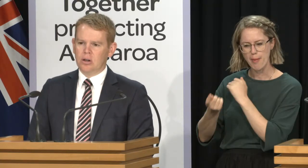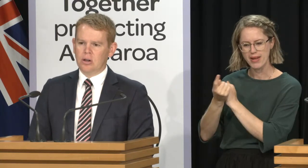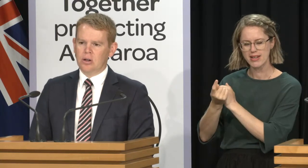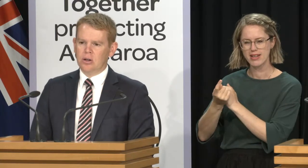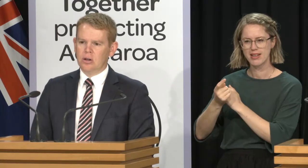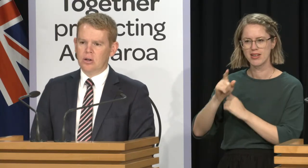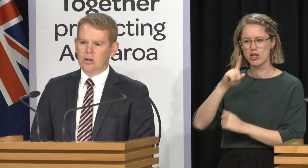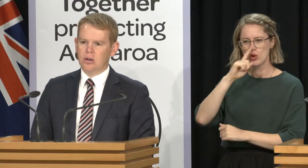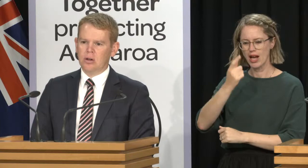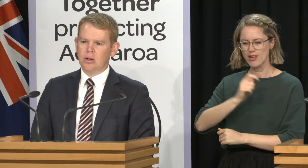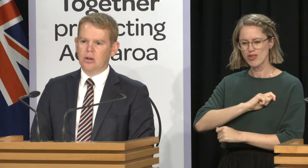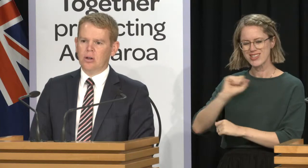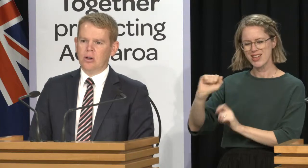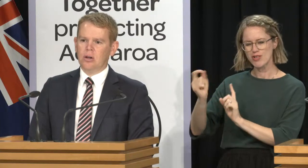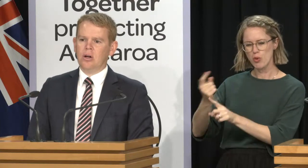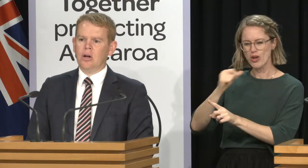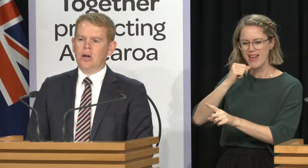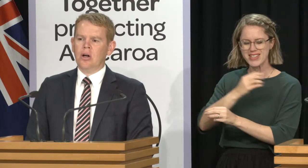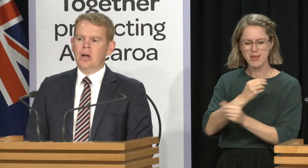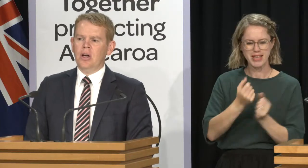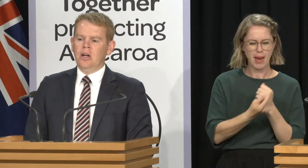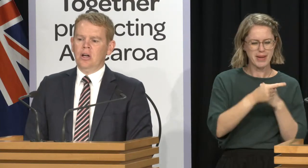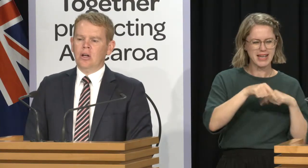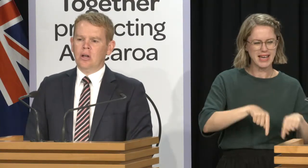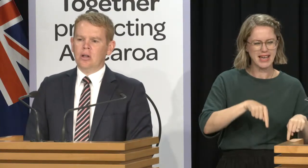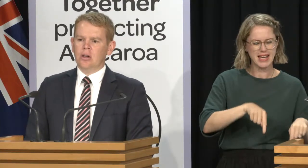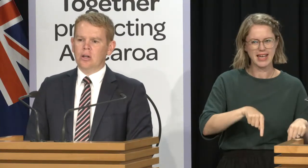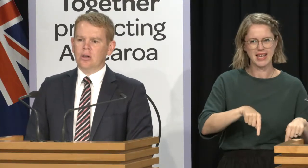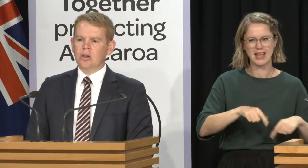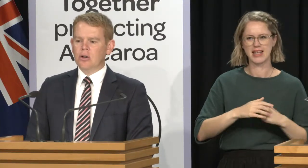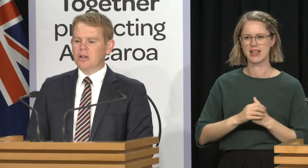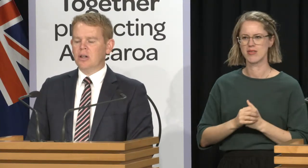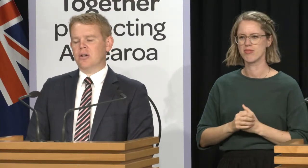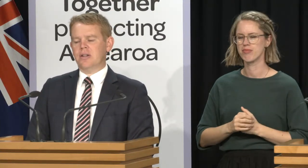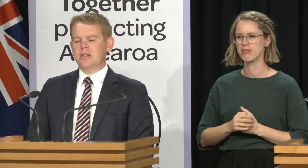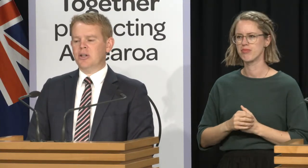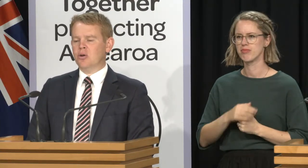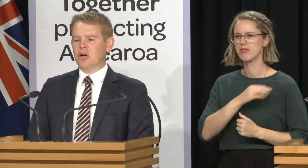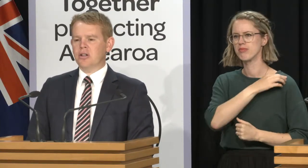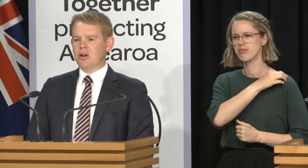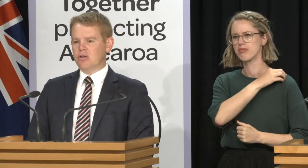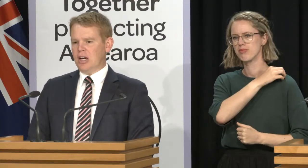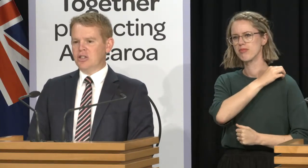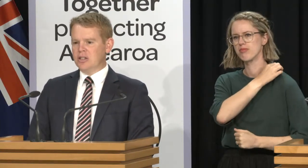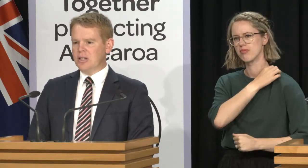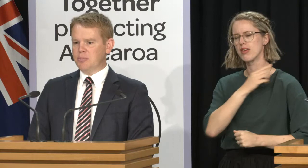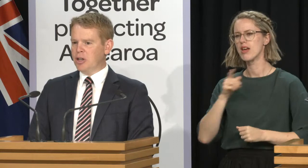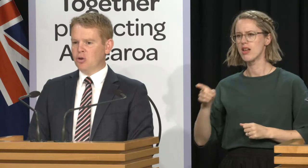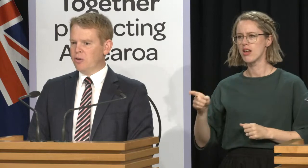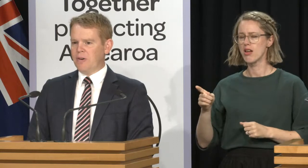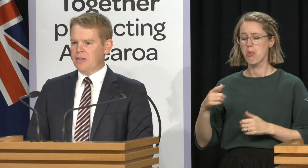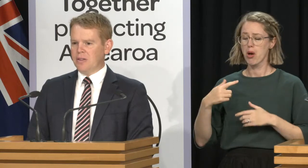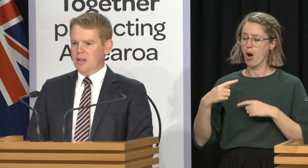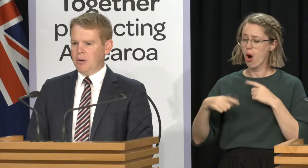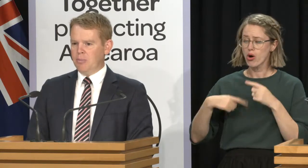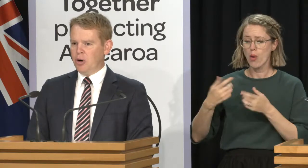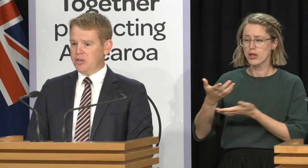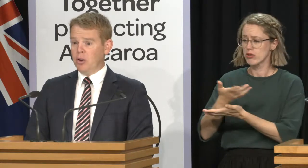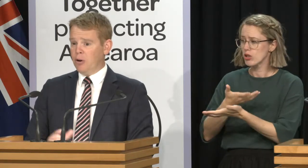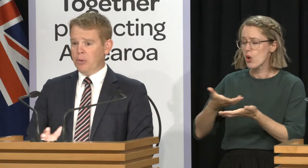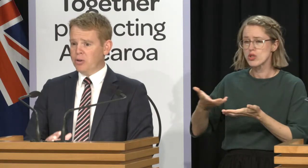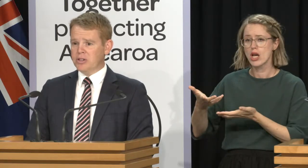you can't trust how they would respond if a bubble was open. No, look, these have been ongoing negotiations, and there's been good faith in